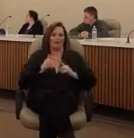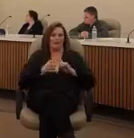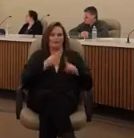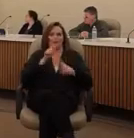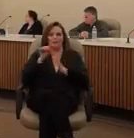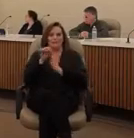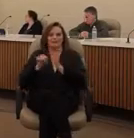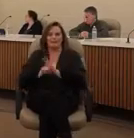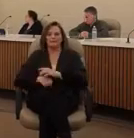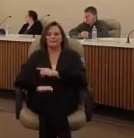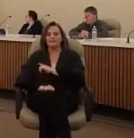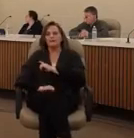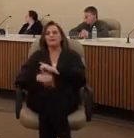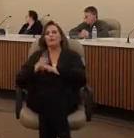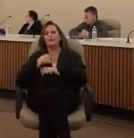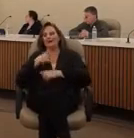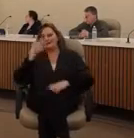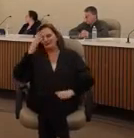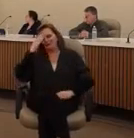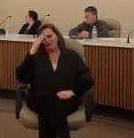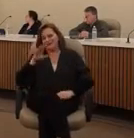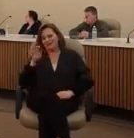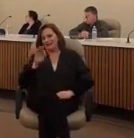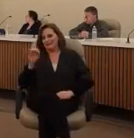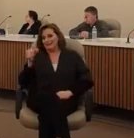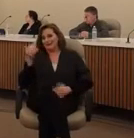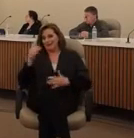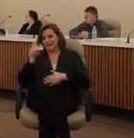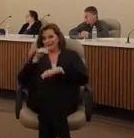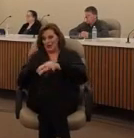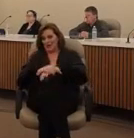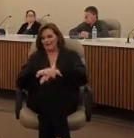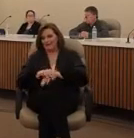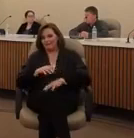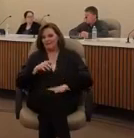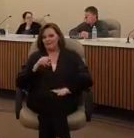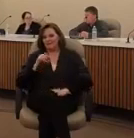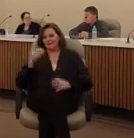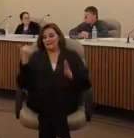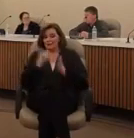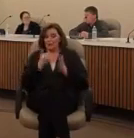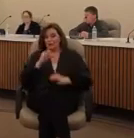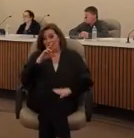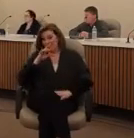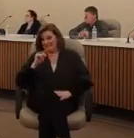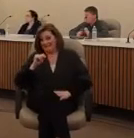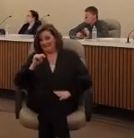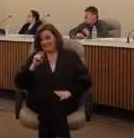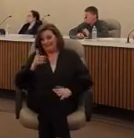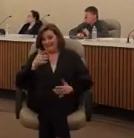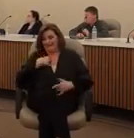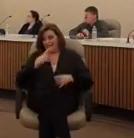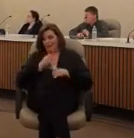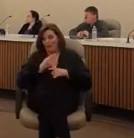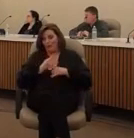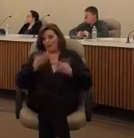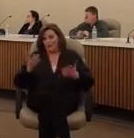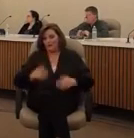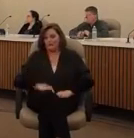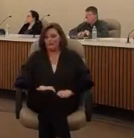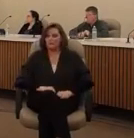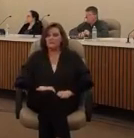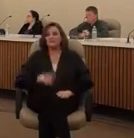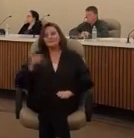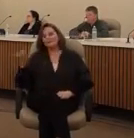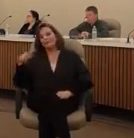o'clock at night near RIT, if they have alcohol. Right. Well, there's another business down the block. I assume they Yeah, probably does the same. do the